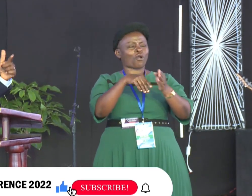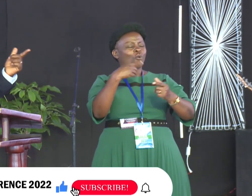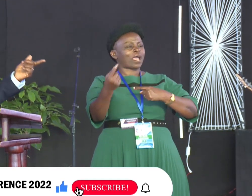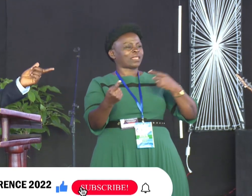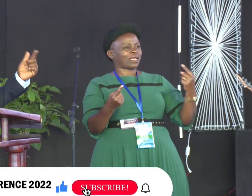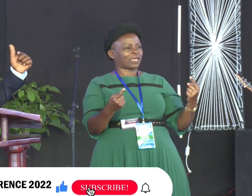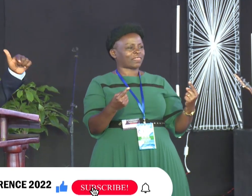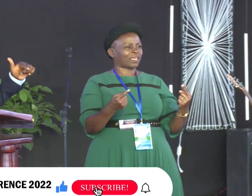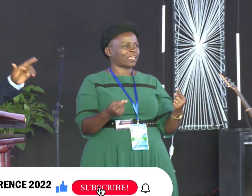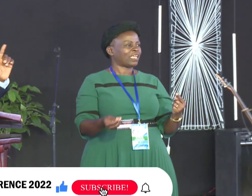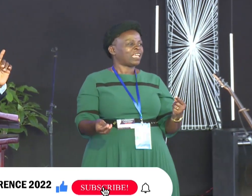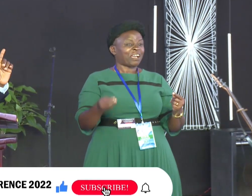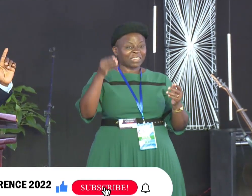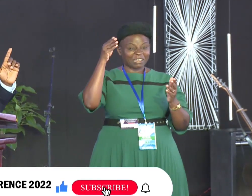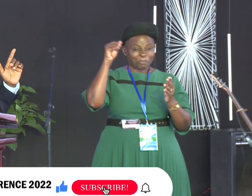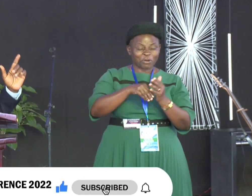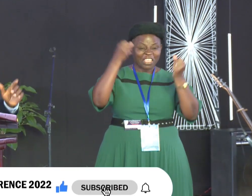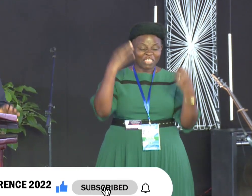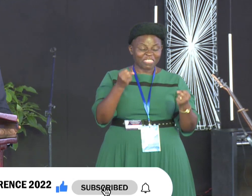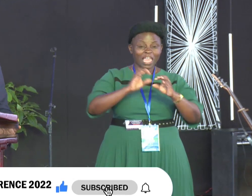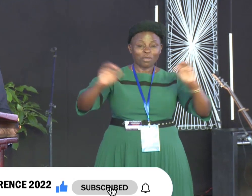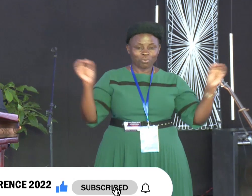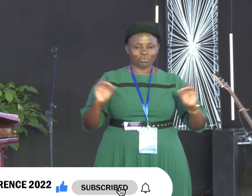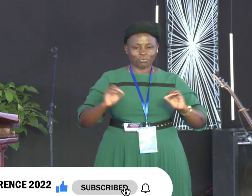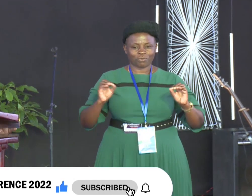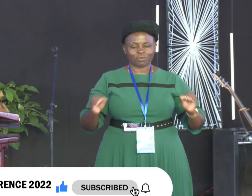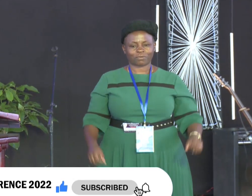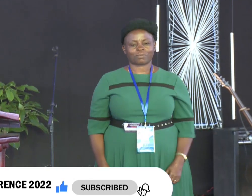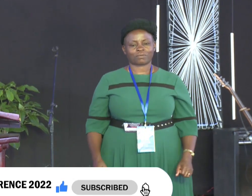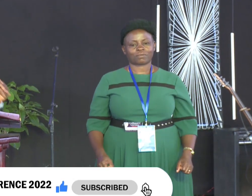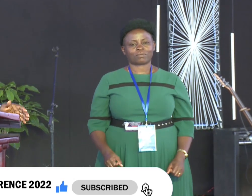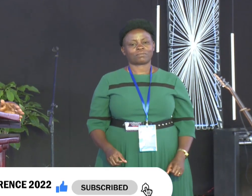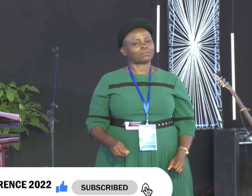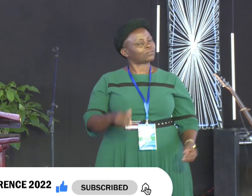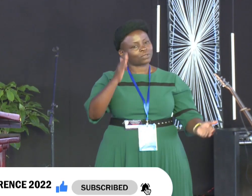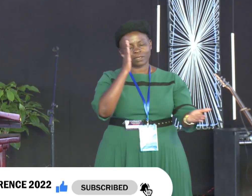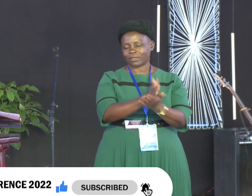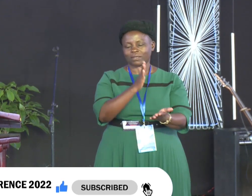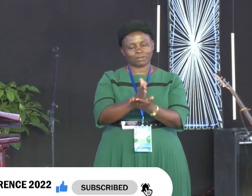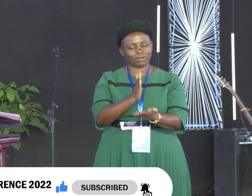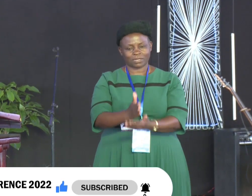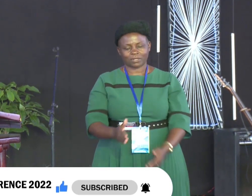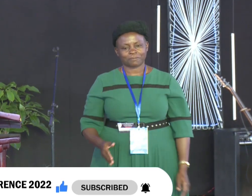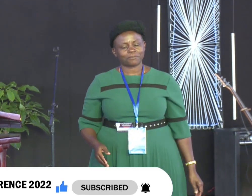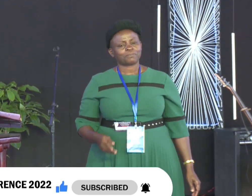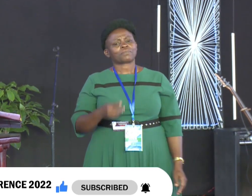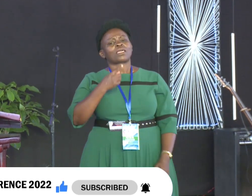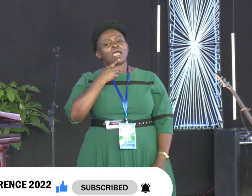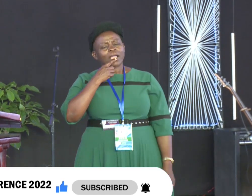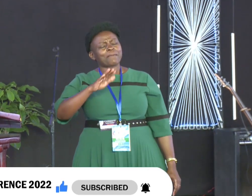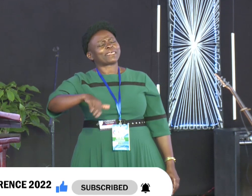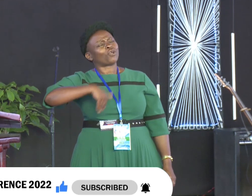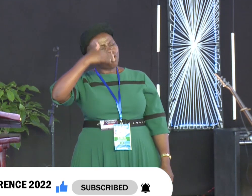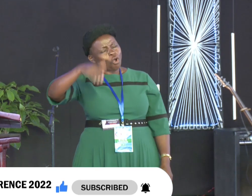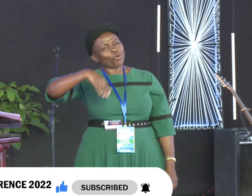another. Nata tekamuka sasiru wakati yao. And they don't put trash within. Aba wadala. That is a tribunal. Agambye always learning.